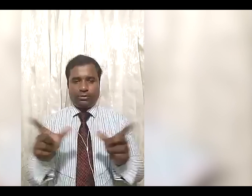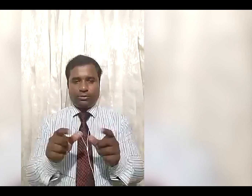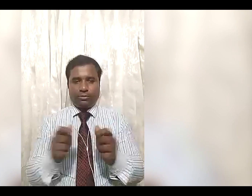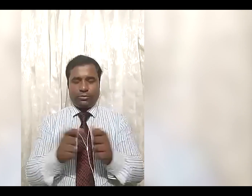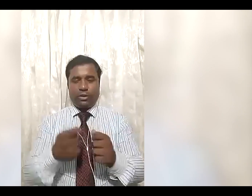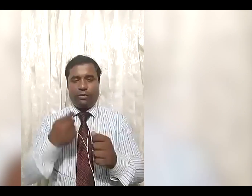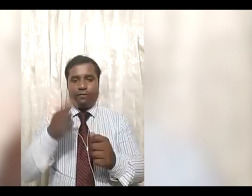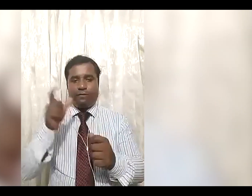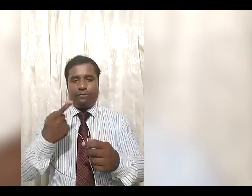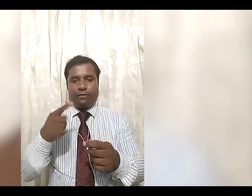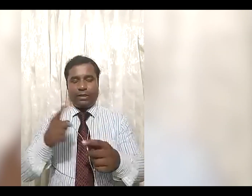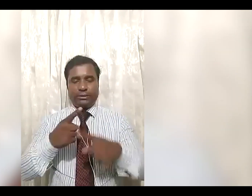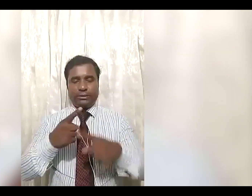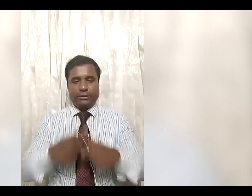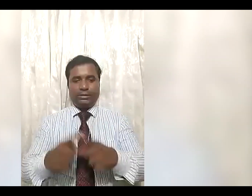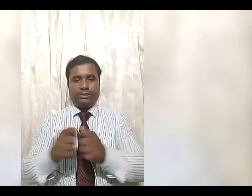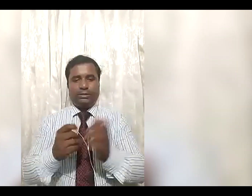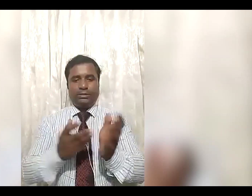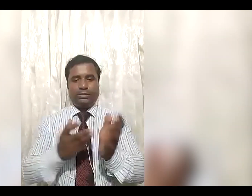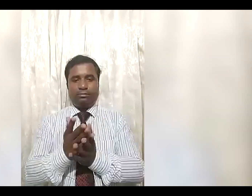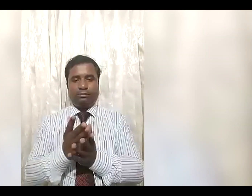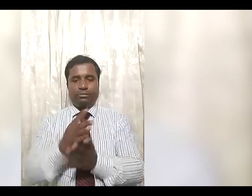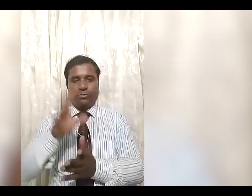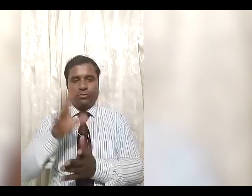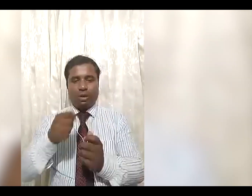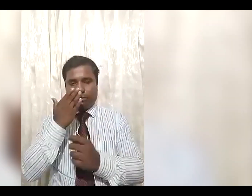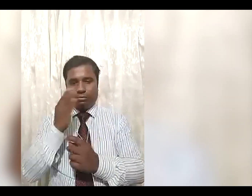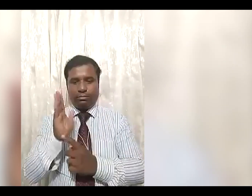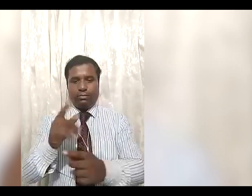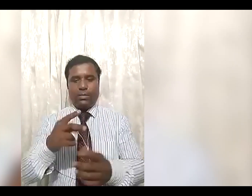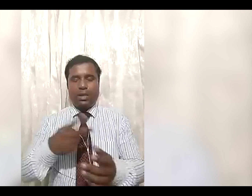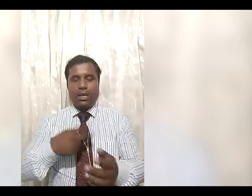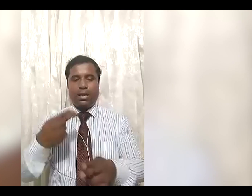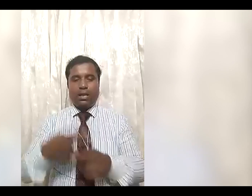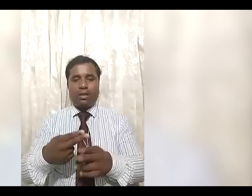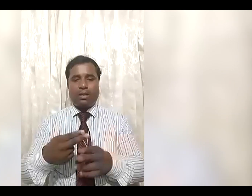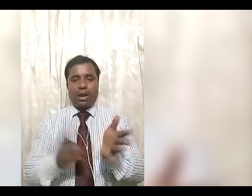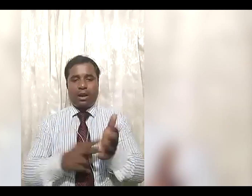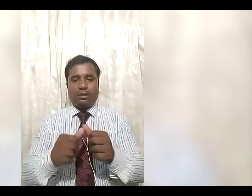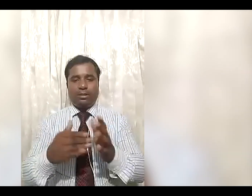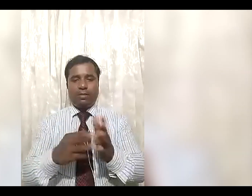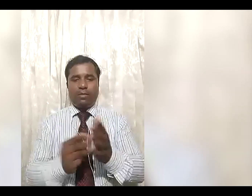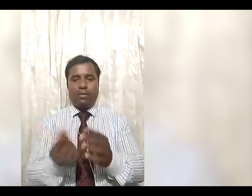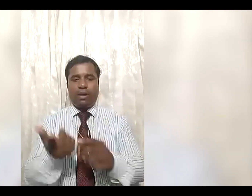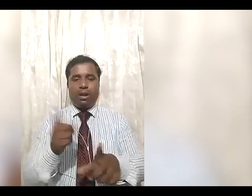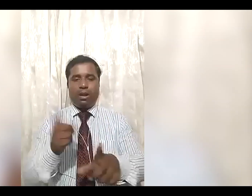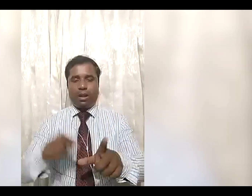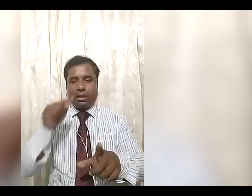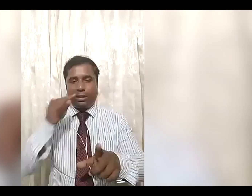link and share it in our chat box. But Nazmus, we're so excited to have you with us to tell